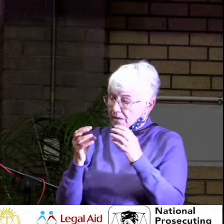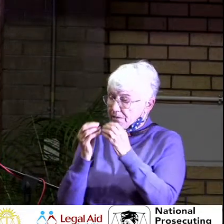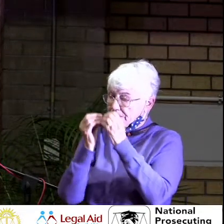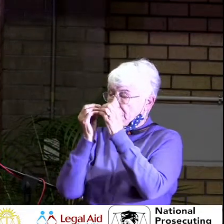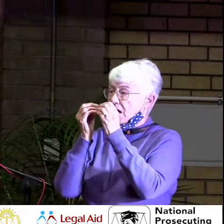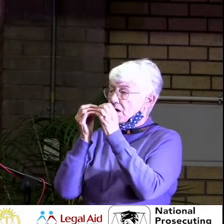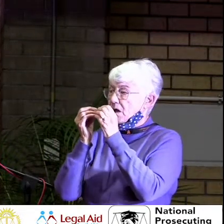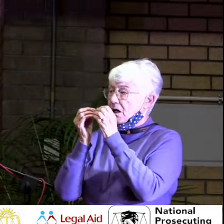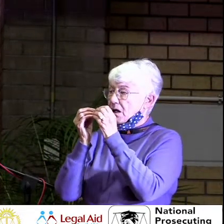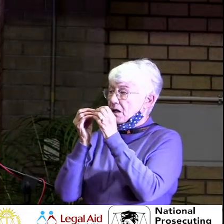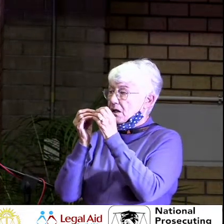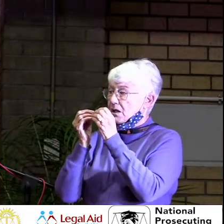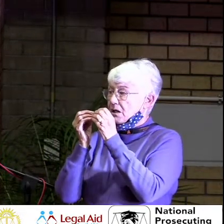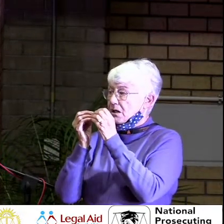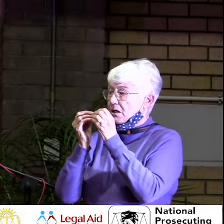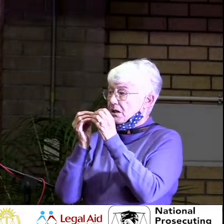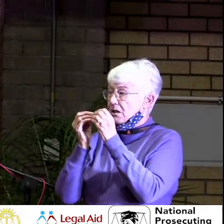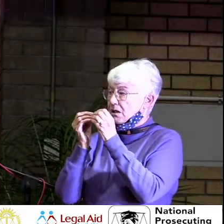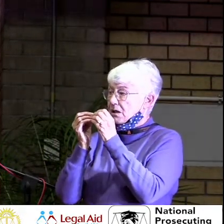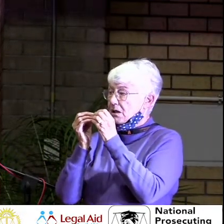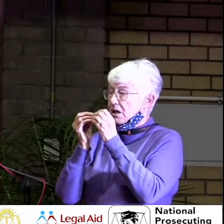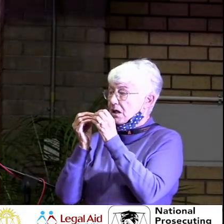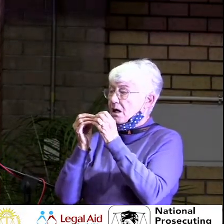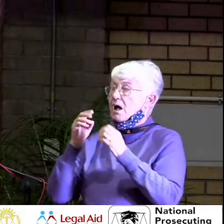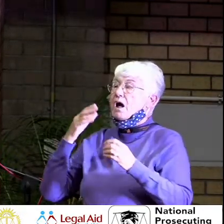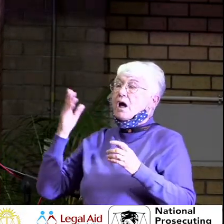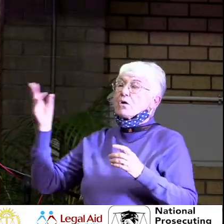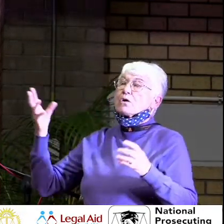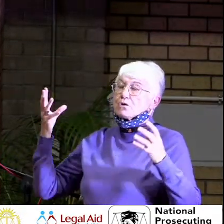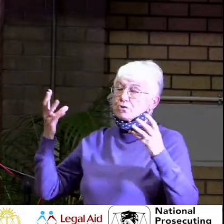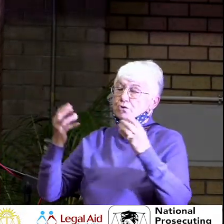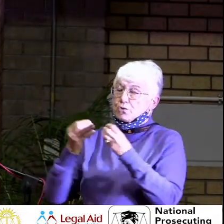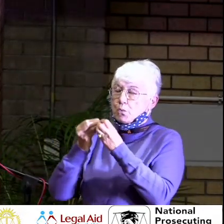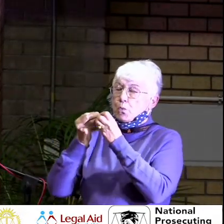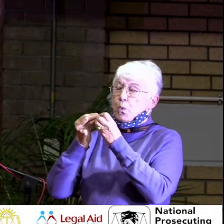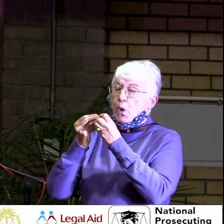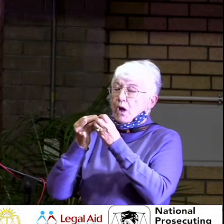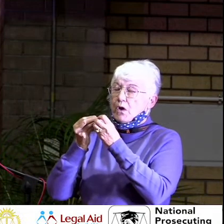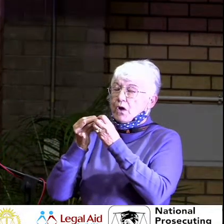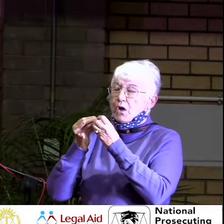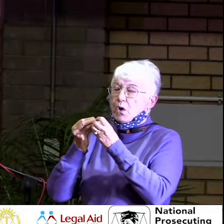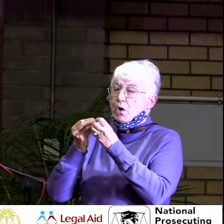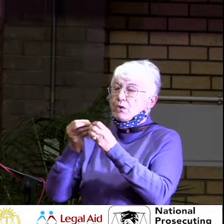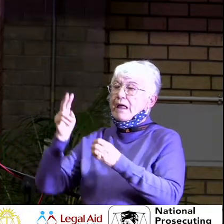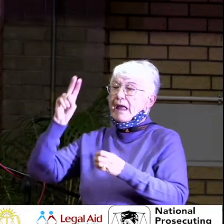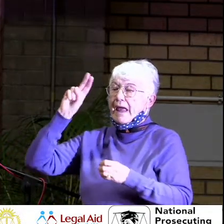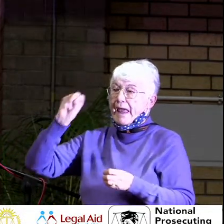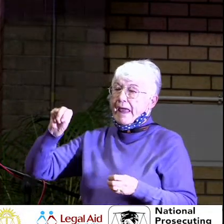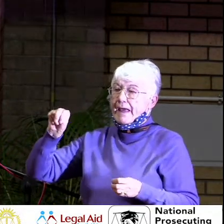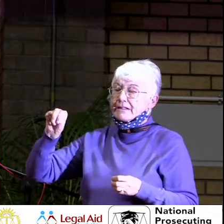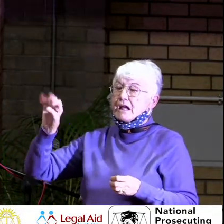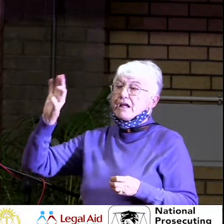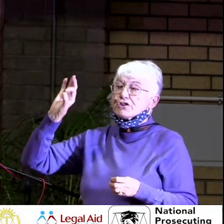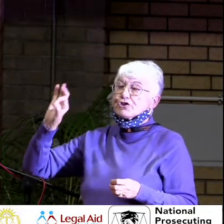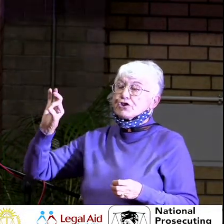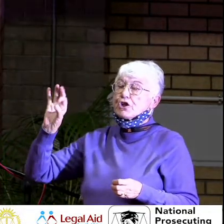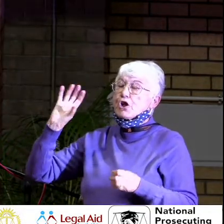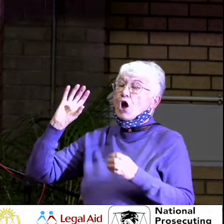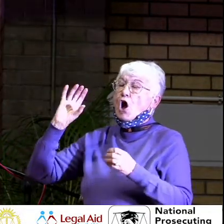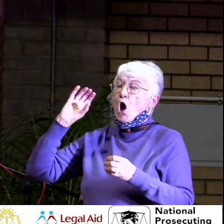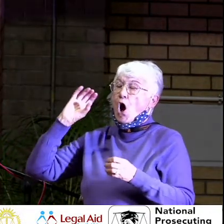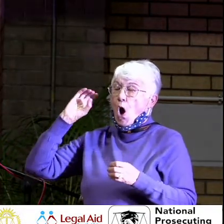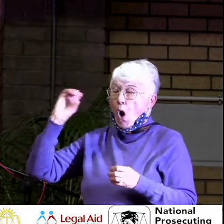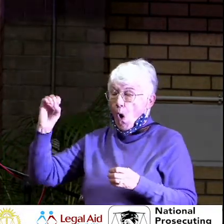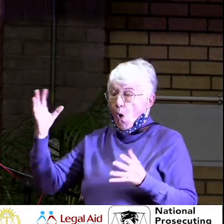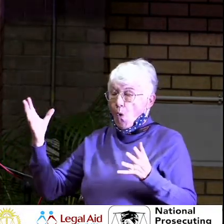our NGOs. We do have funded NGOs in the community, and even the shelters is funded by the department. It's